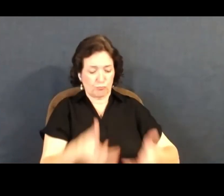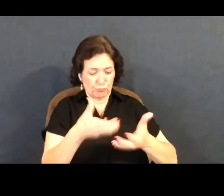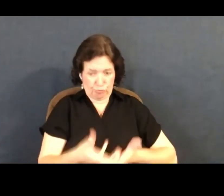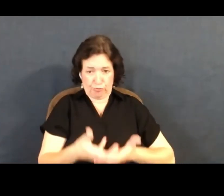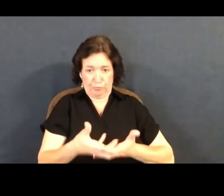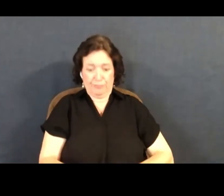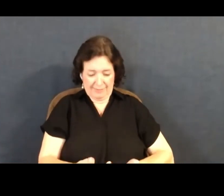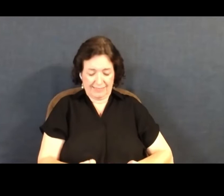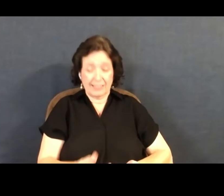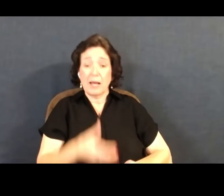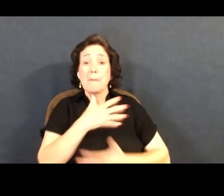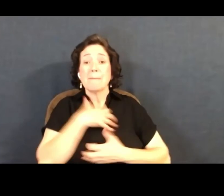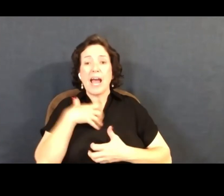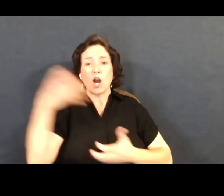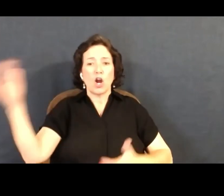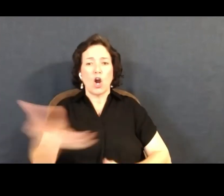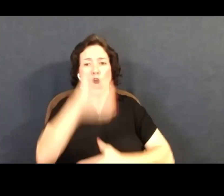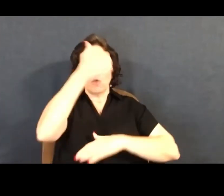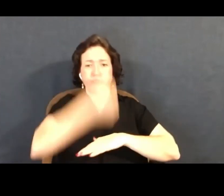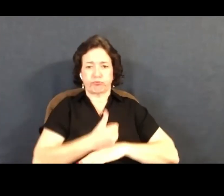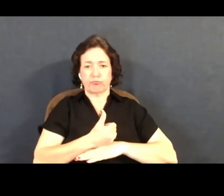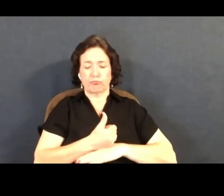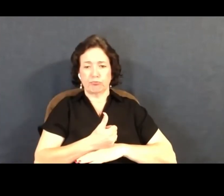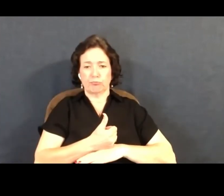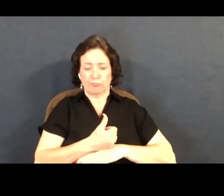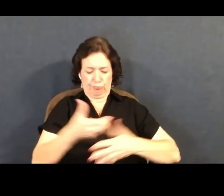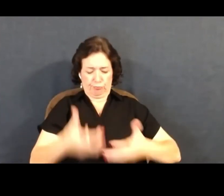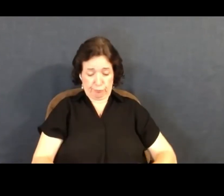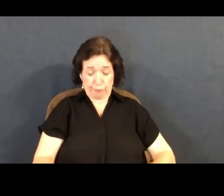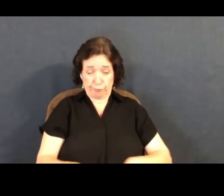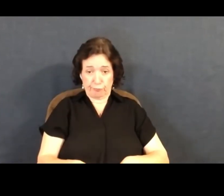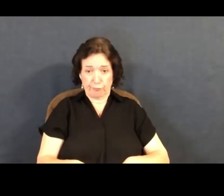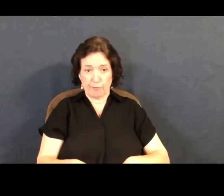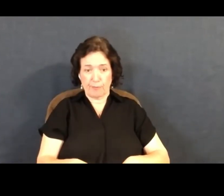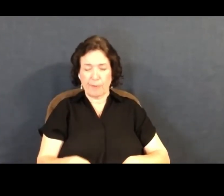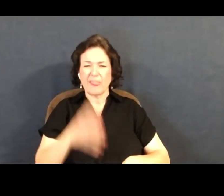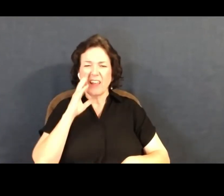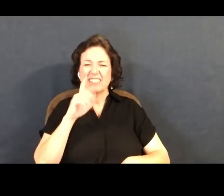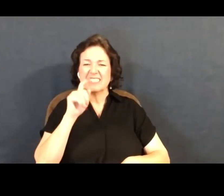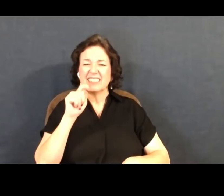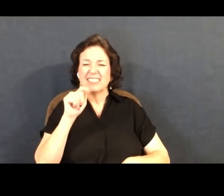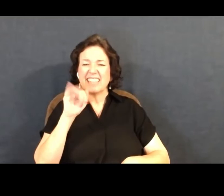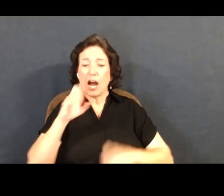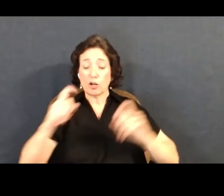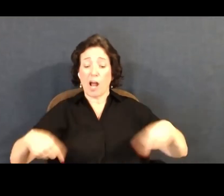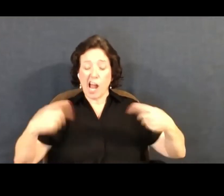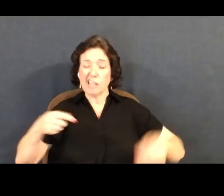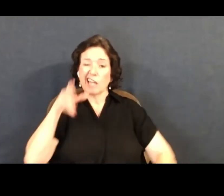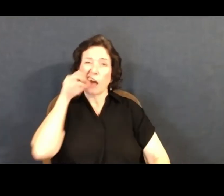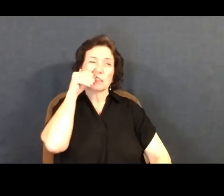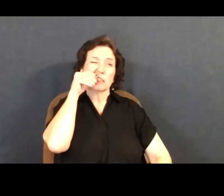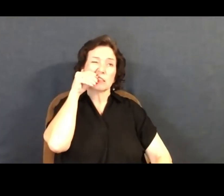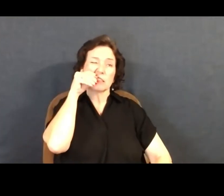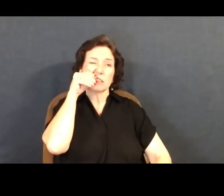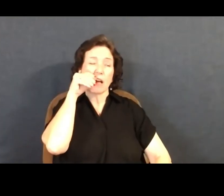that cushion was Old Bear. Bear was sitting there, big old piece of tire in his mouth, and he was just smoking